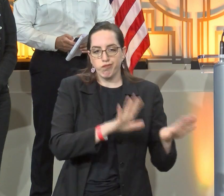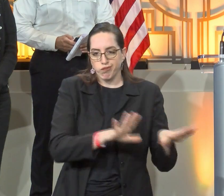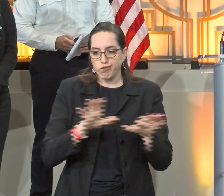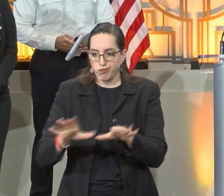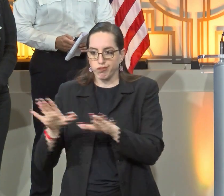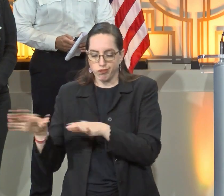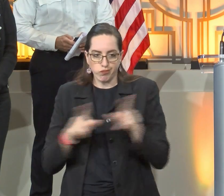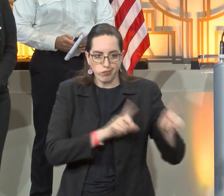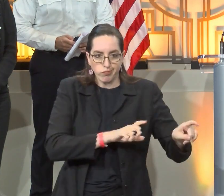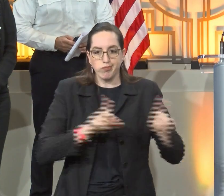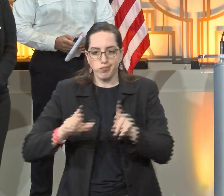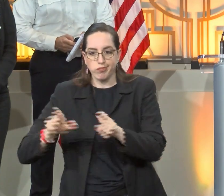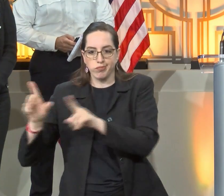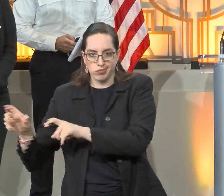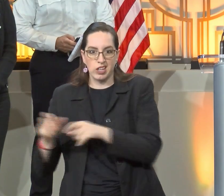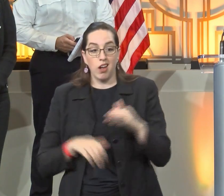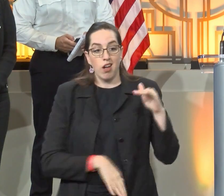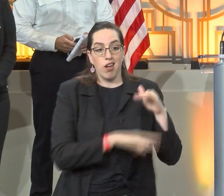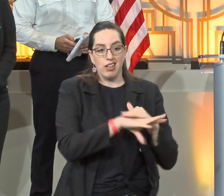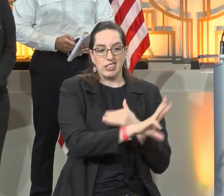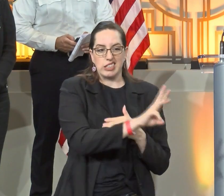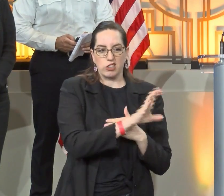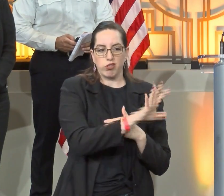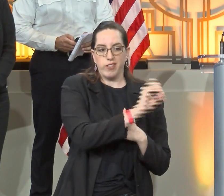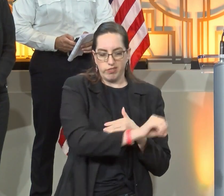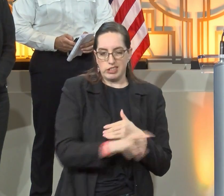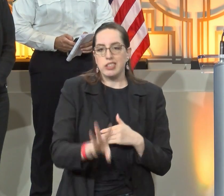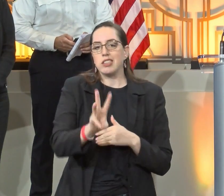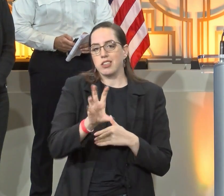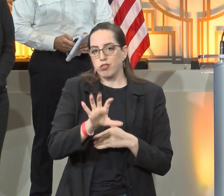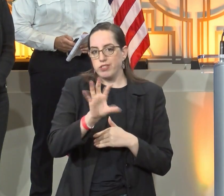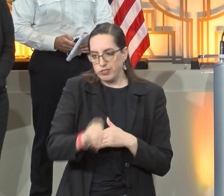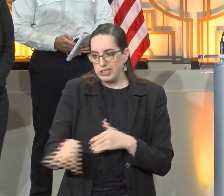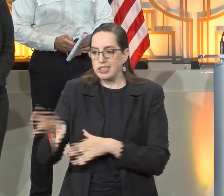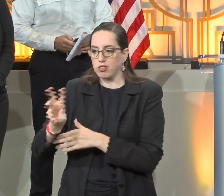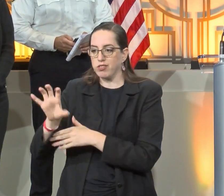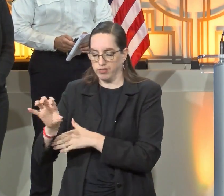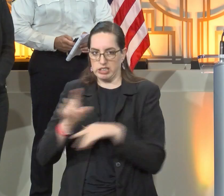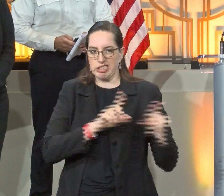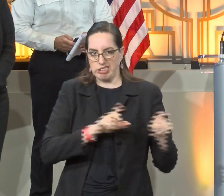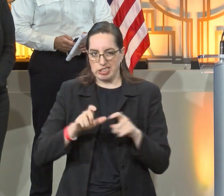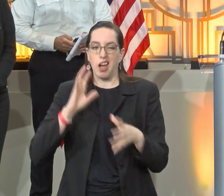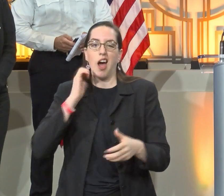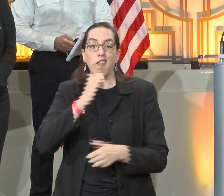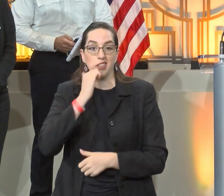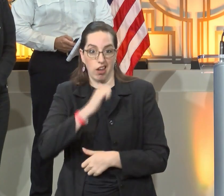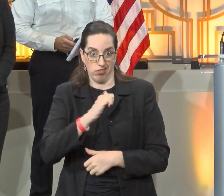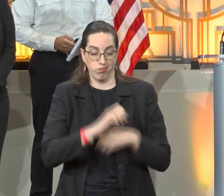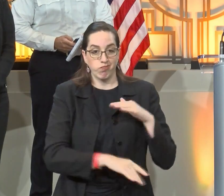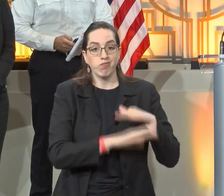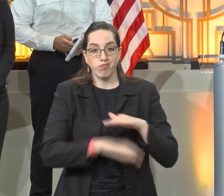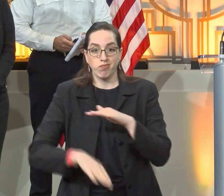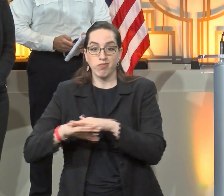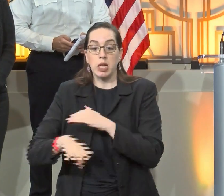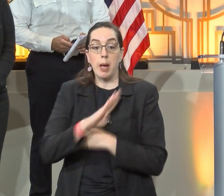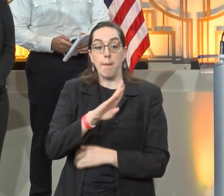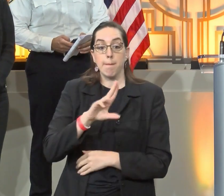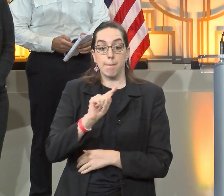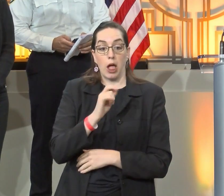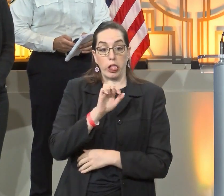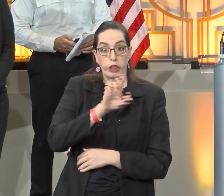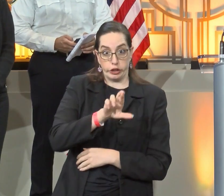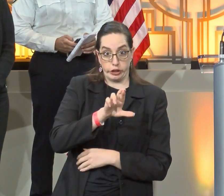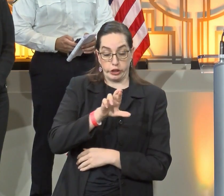Houston. The capacity is at 650 at each site each day, and both of our sites at Butler